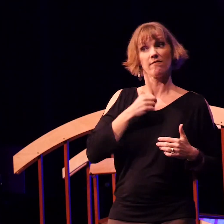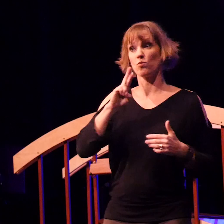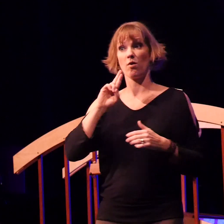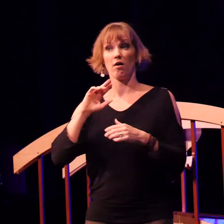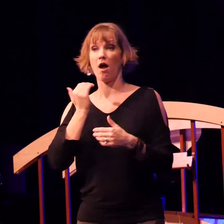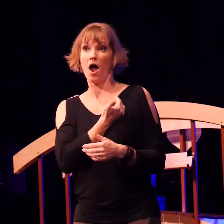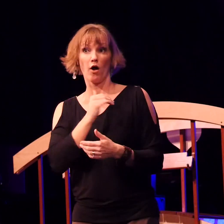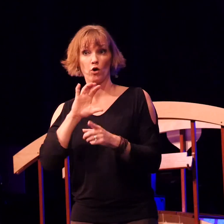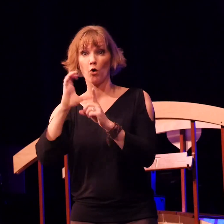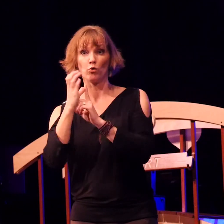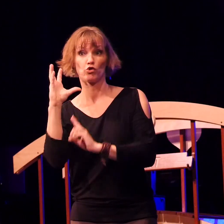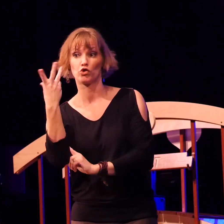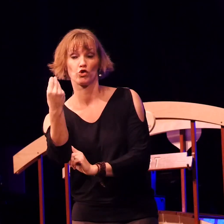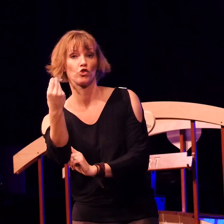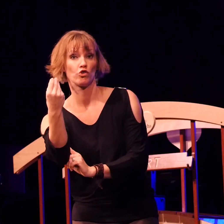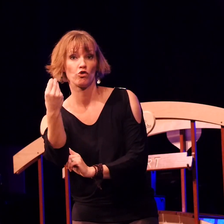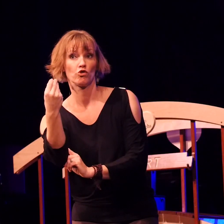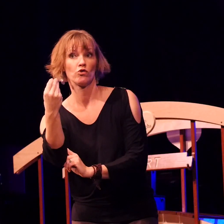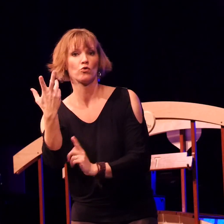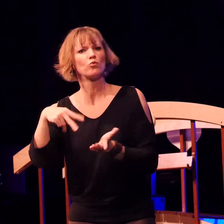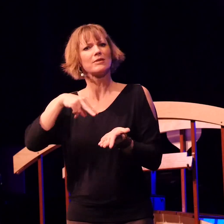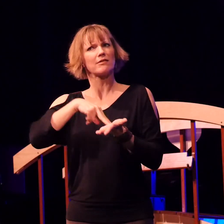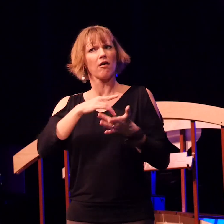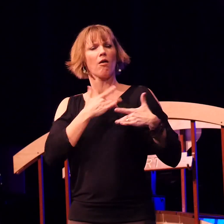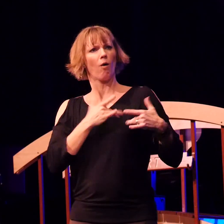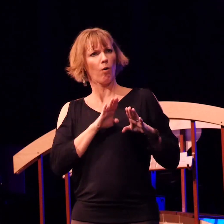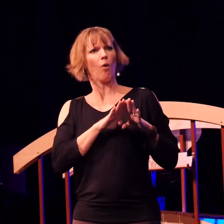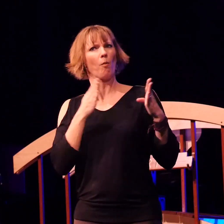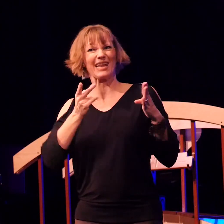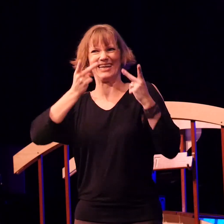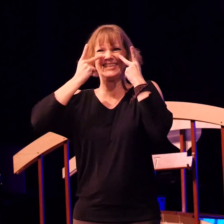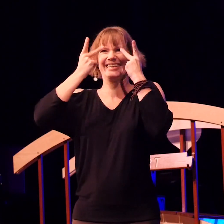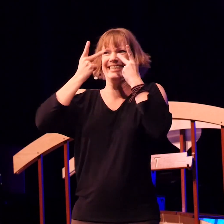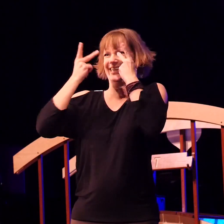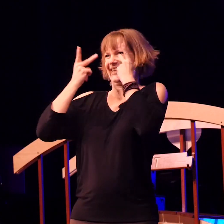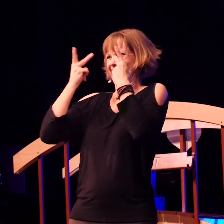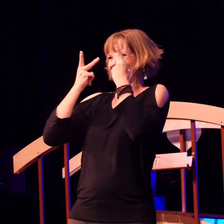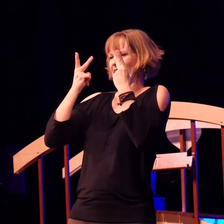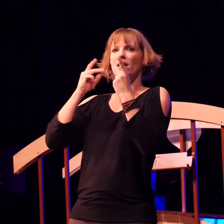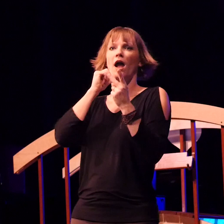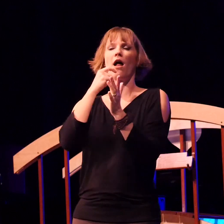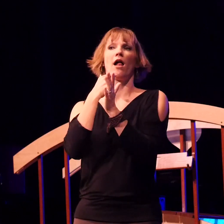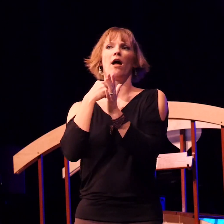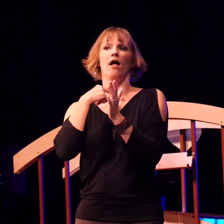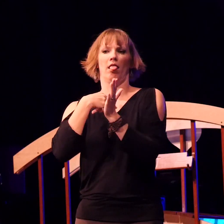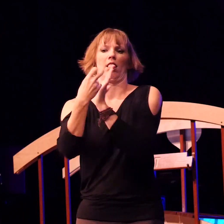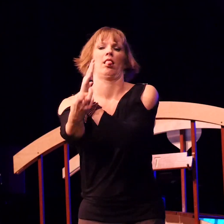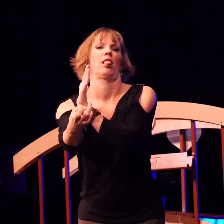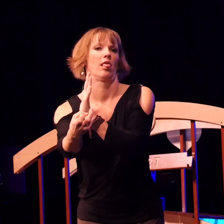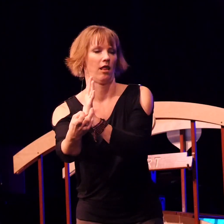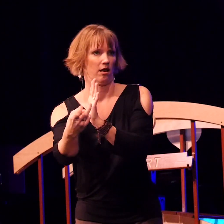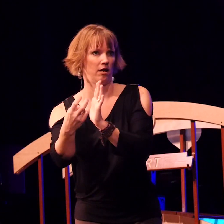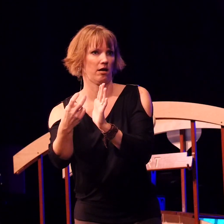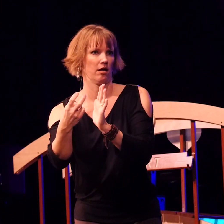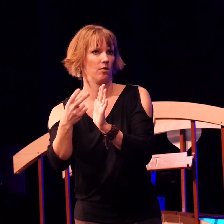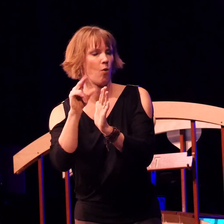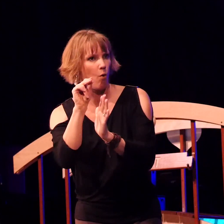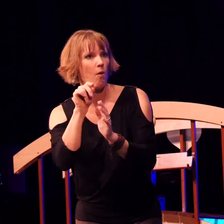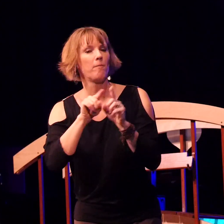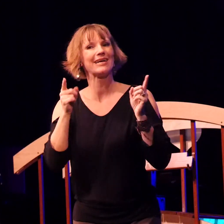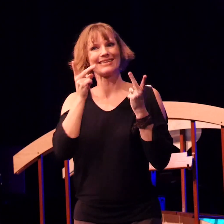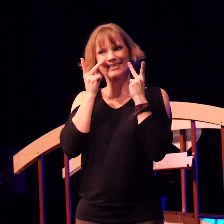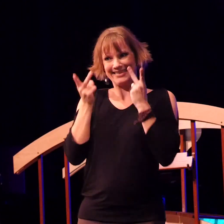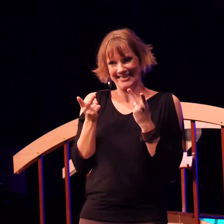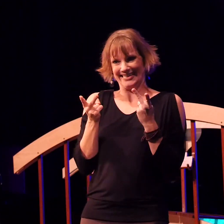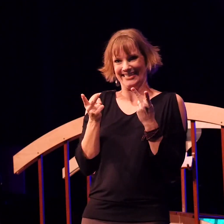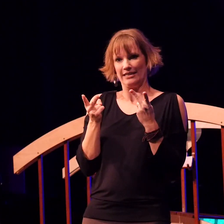culture. To stand open-heartedly and see the junk, but not get pulled into it. But to see it for what it is, not get